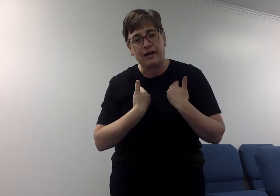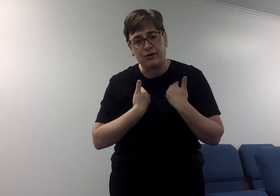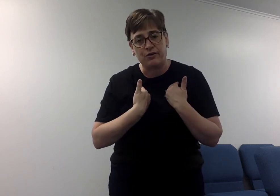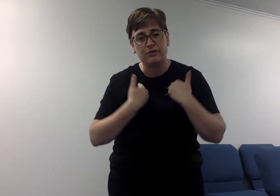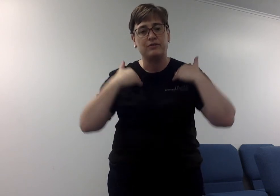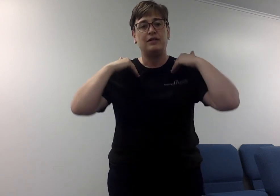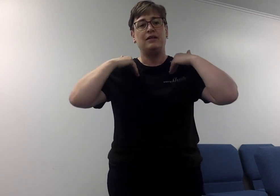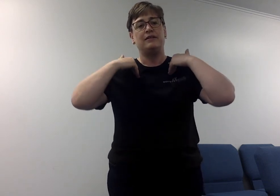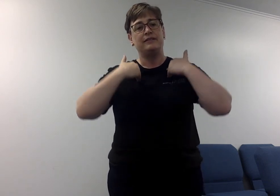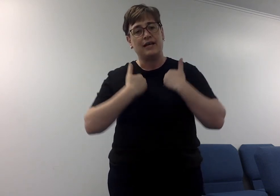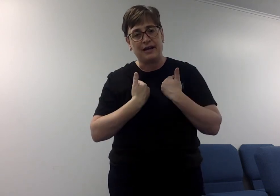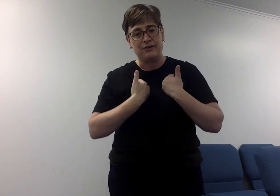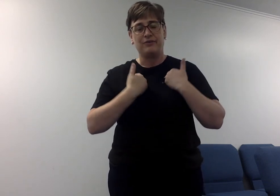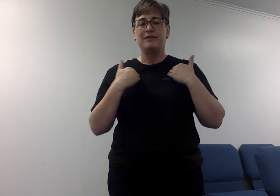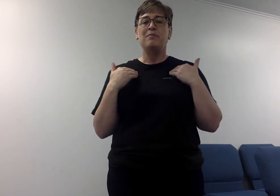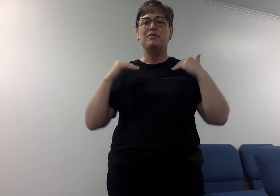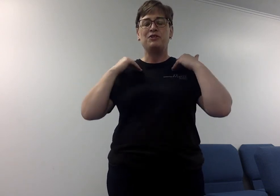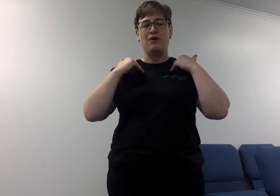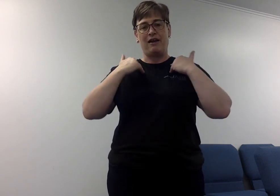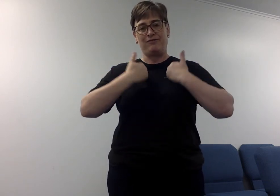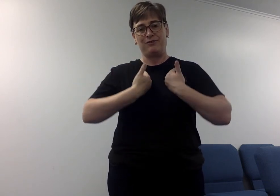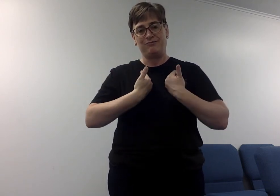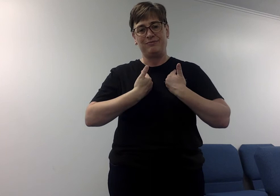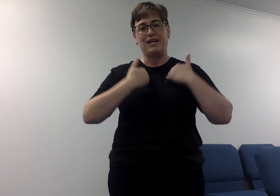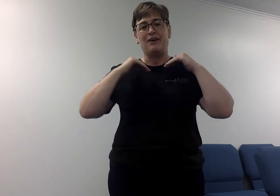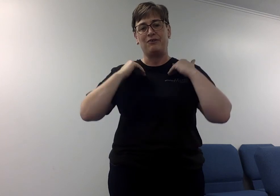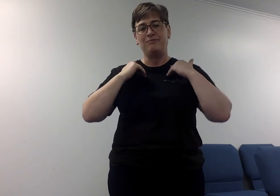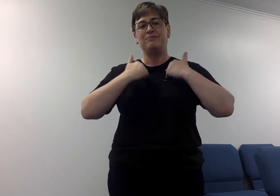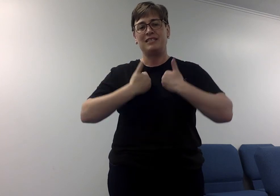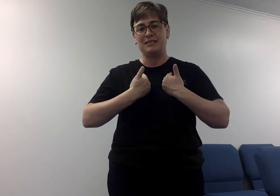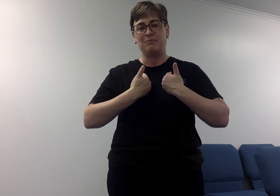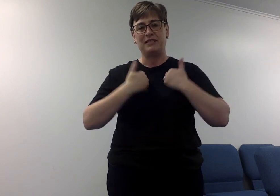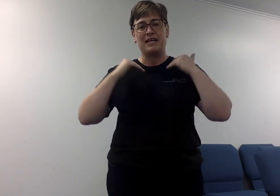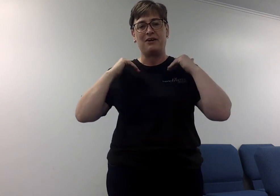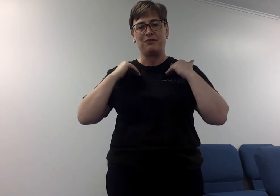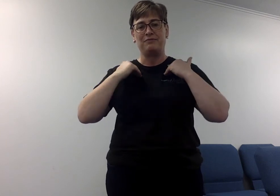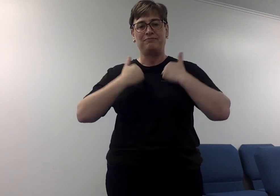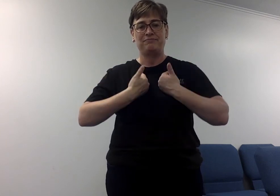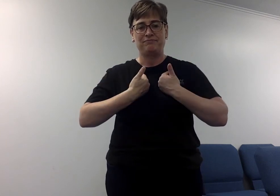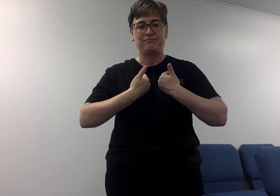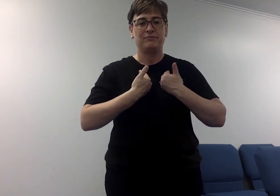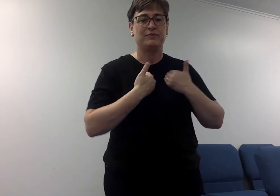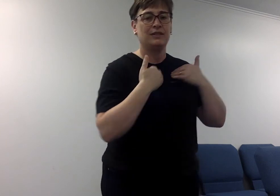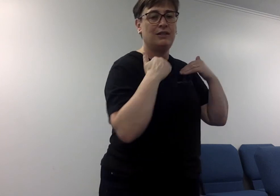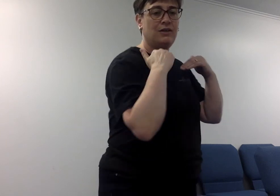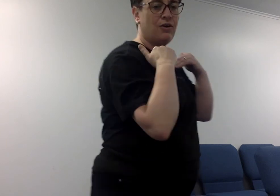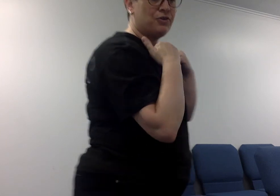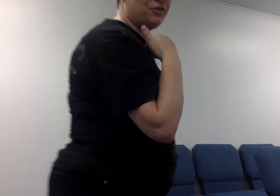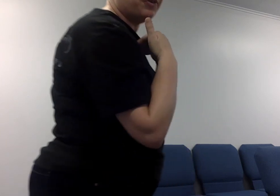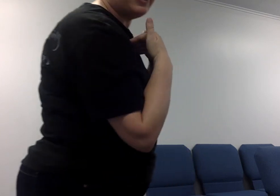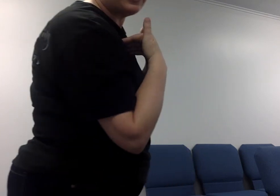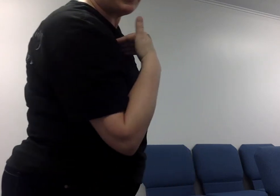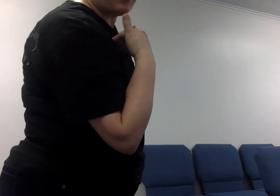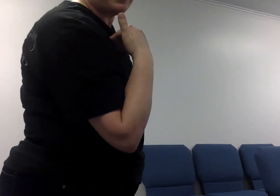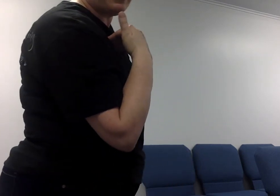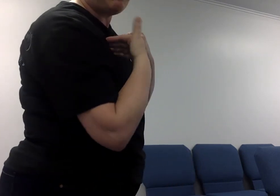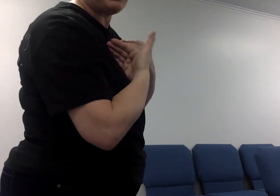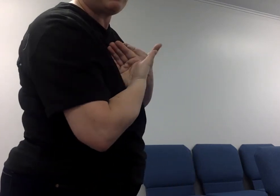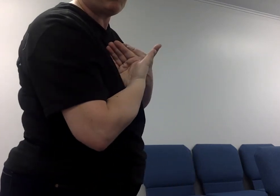tired. But you don't have to. It's simply tired. All you're doing is starting up and rolling